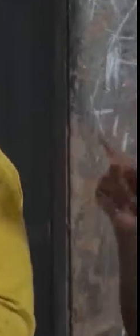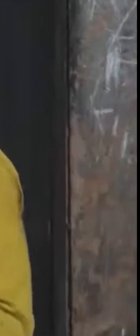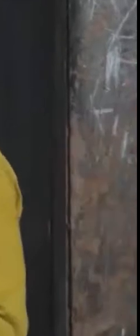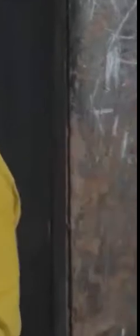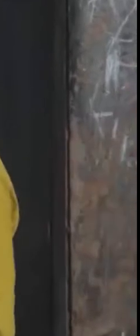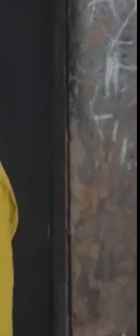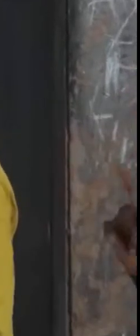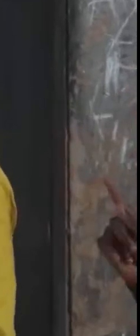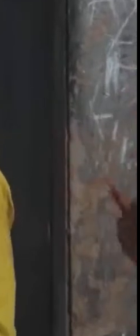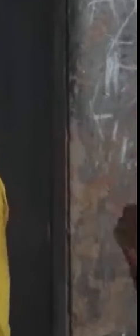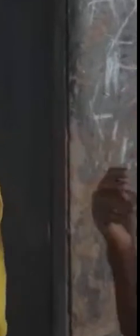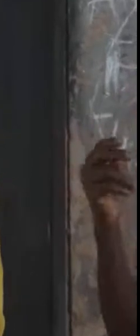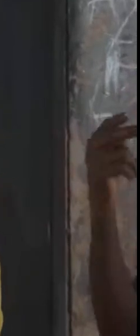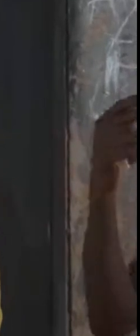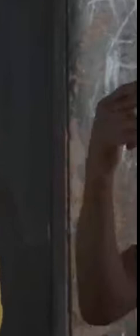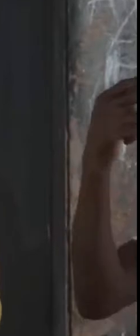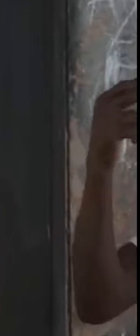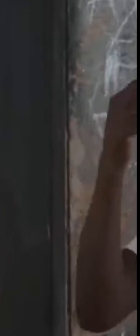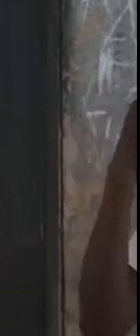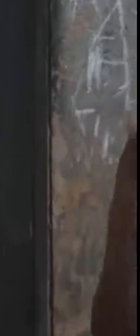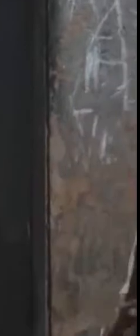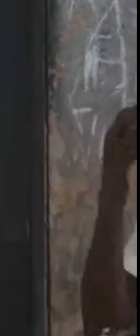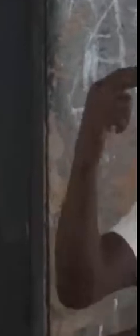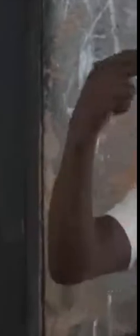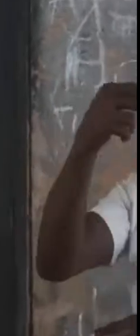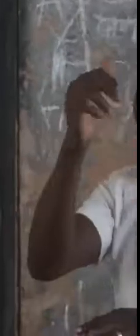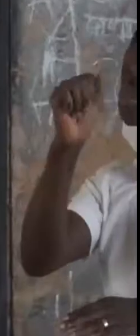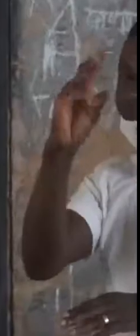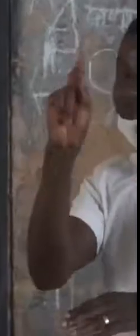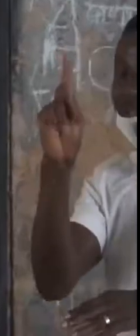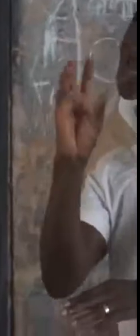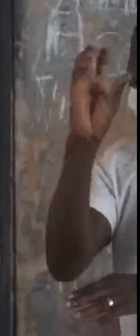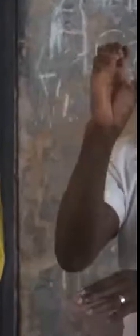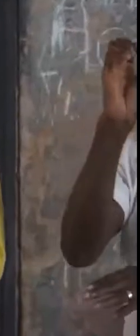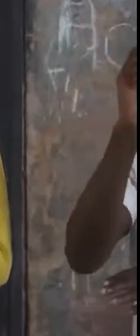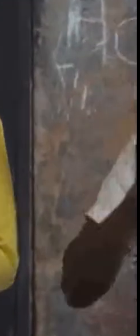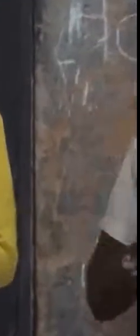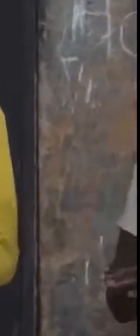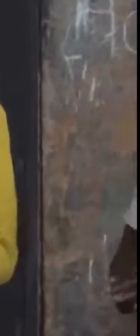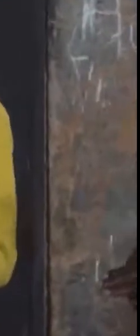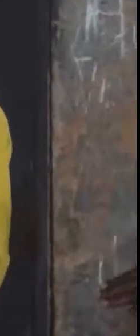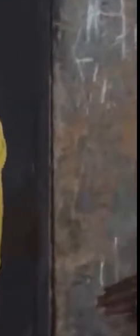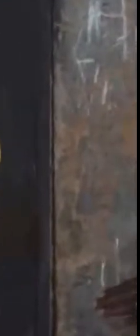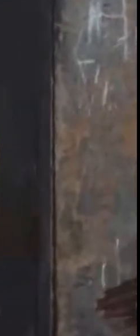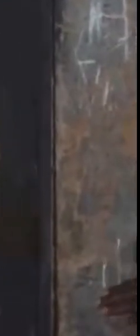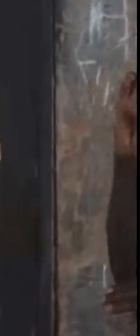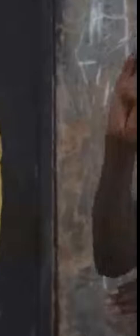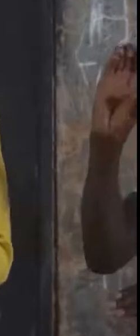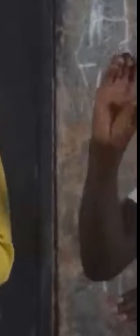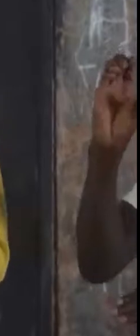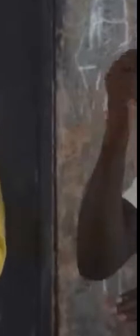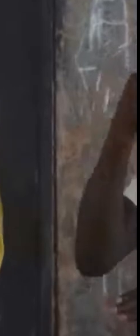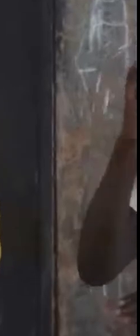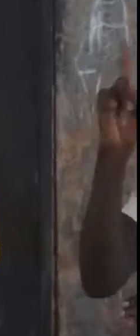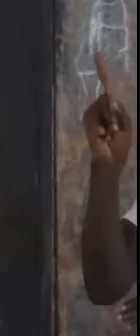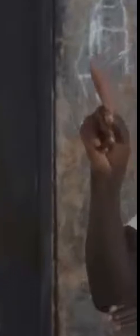chisel, files, which we use the rough and the smooth file, in conjunction with the triangular